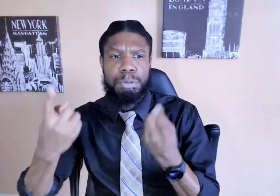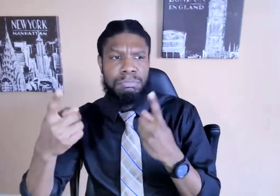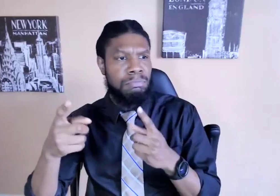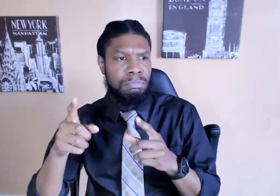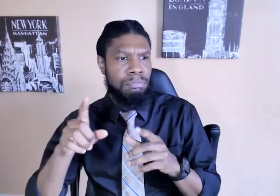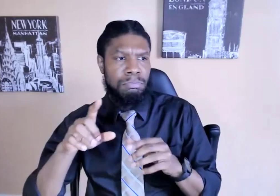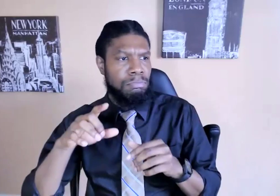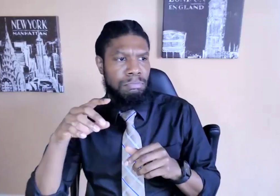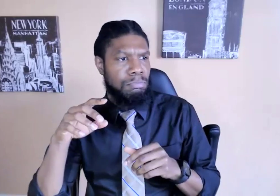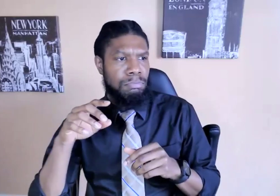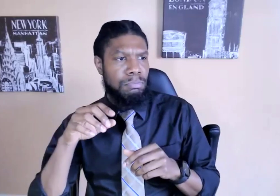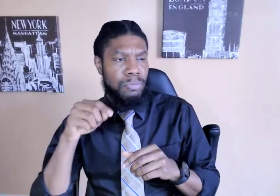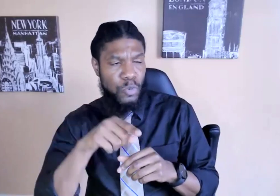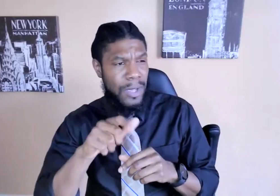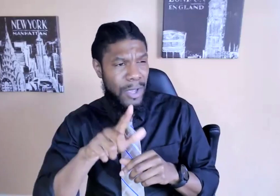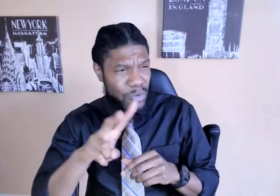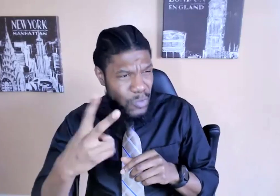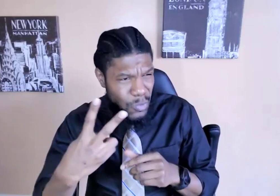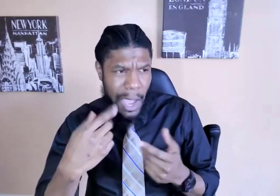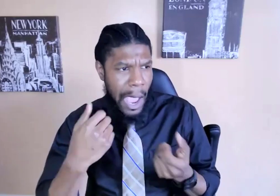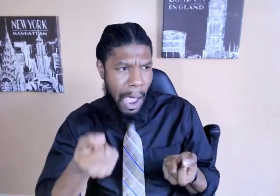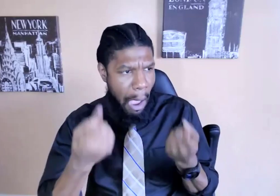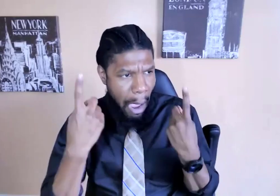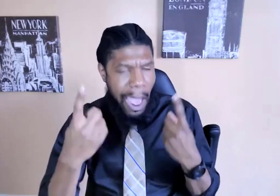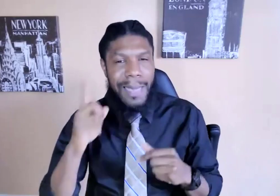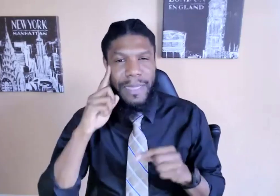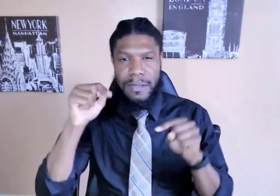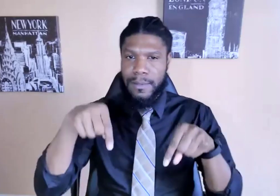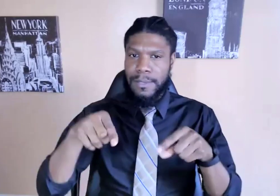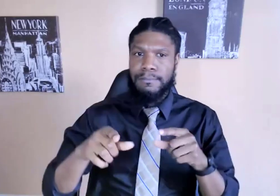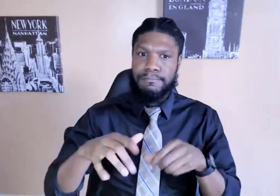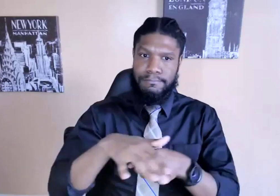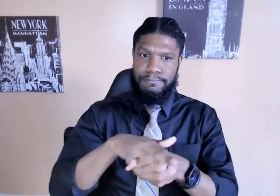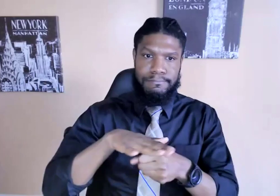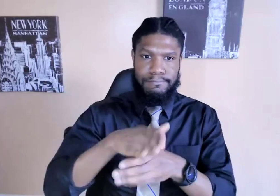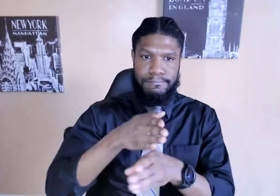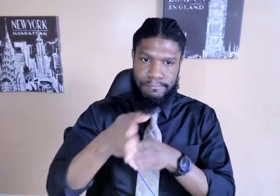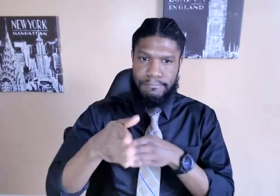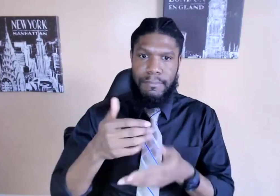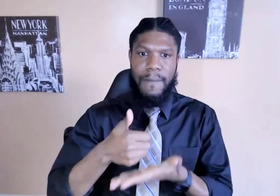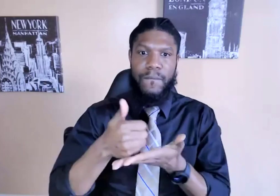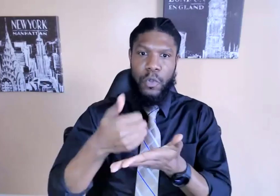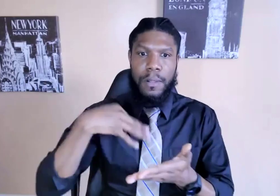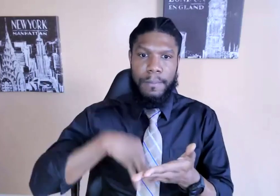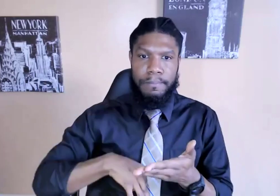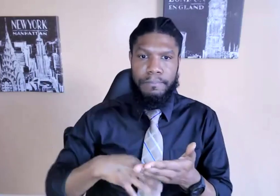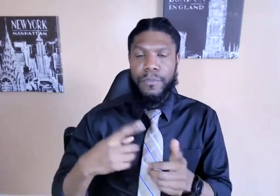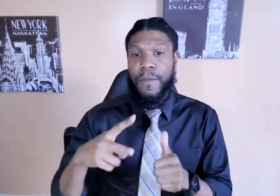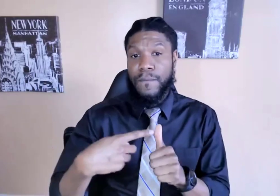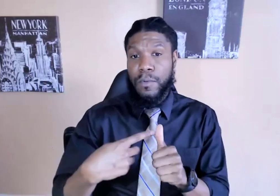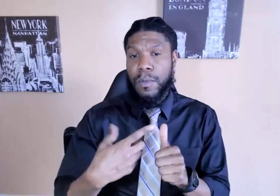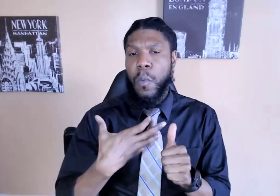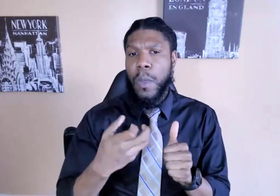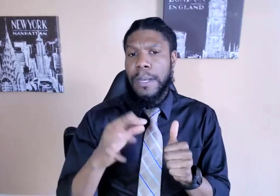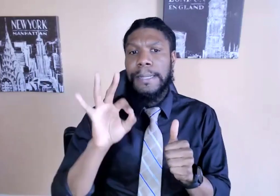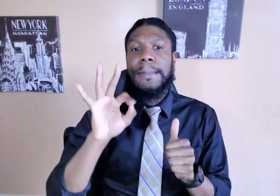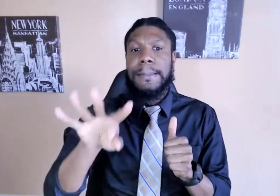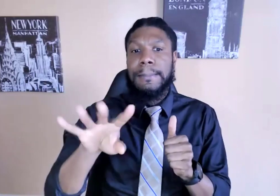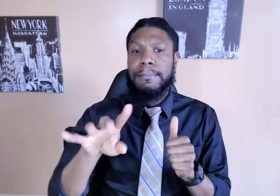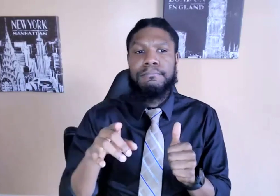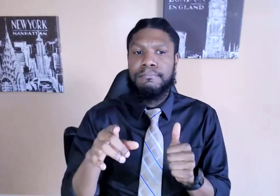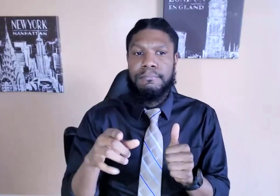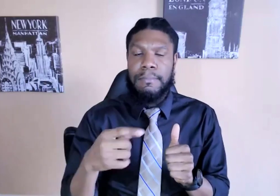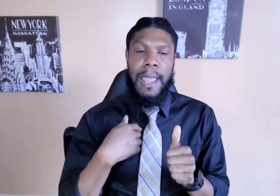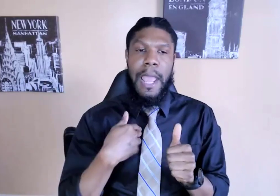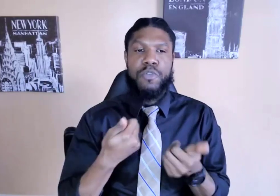it's a very needful thing. So one, I reassure them that you don't have to apologize. Then I also relate